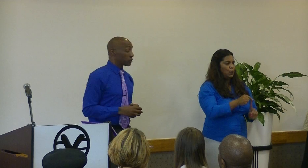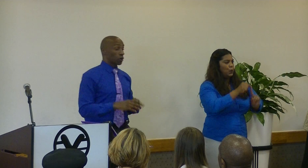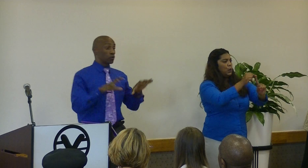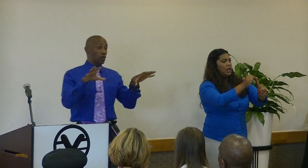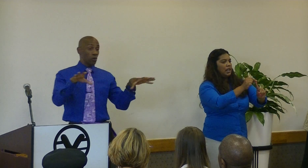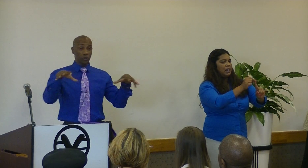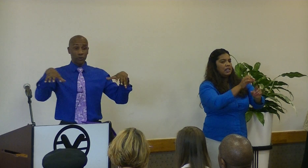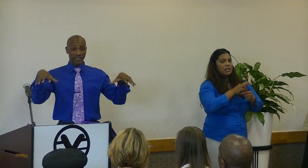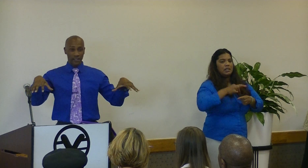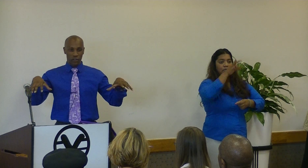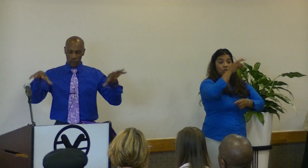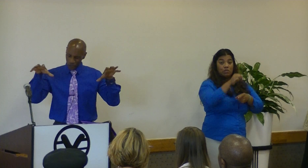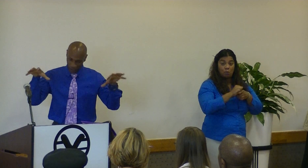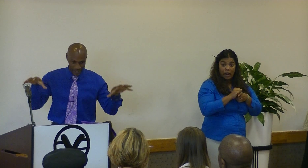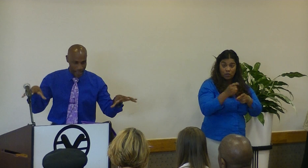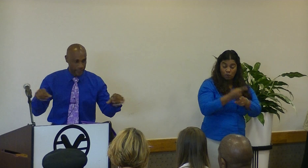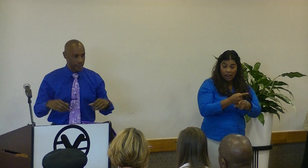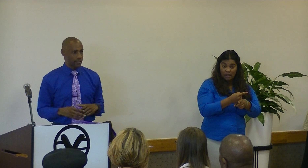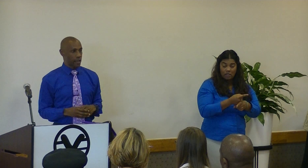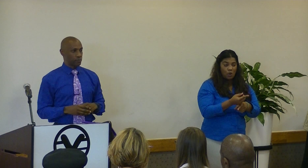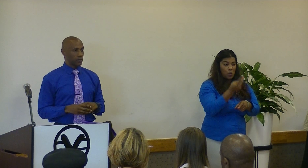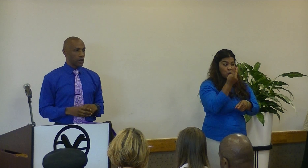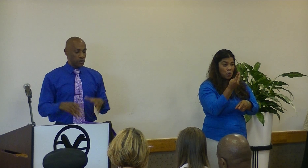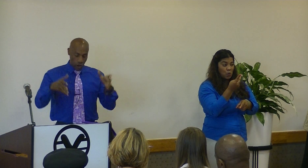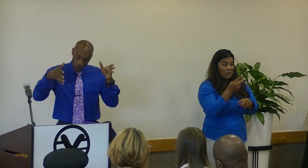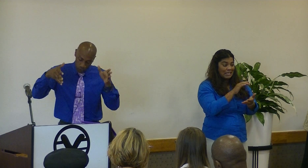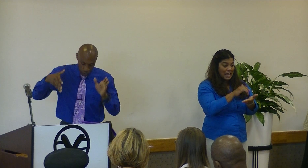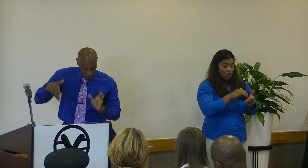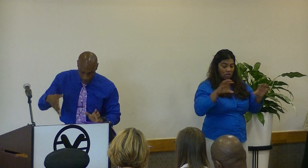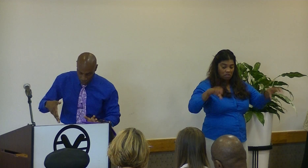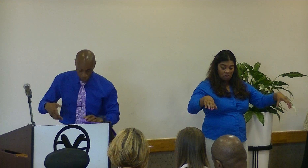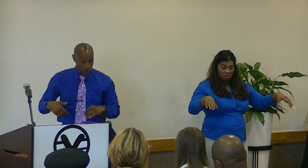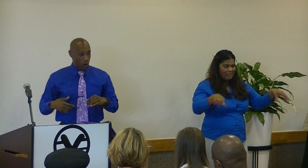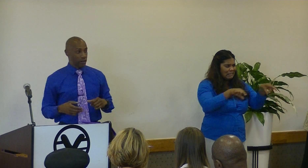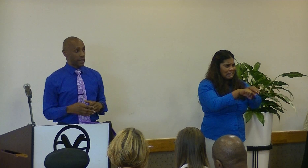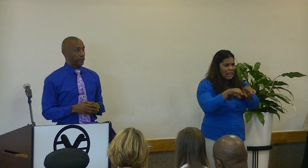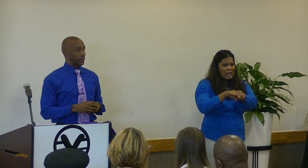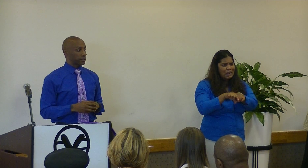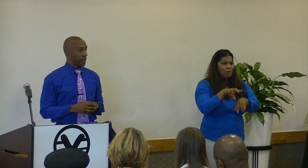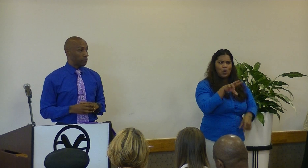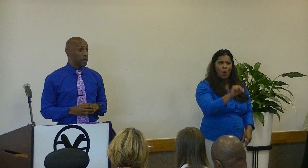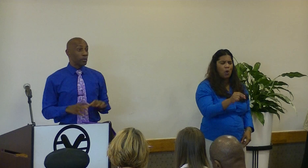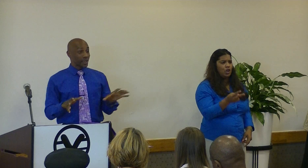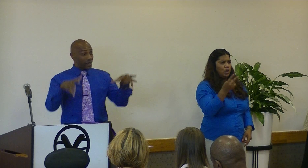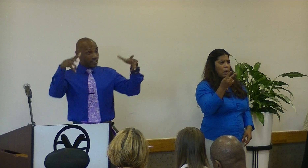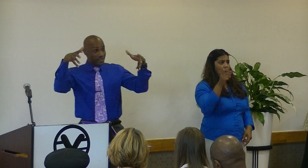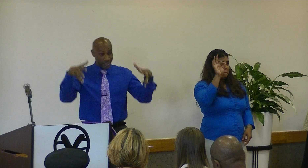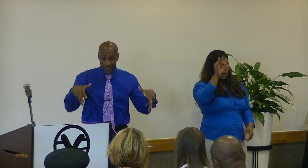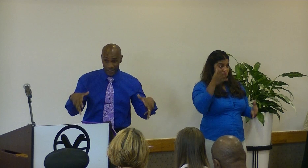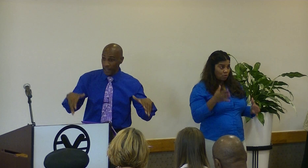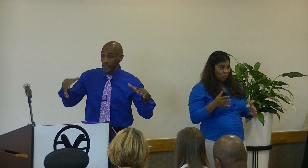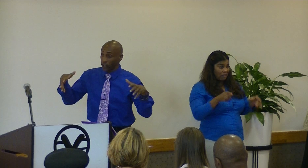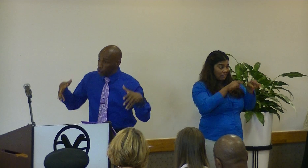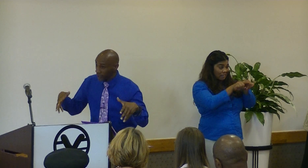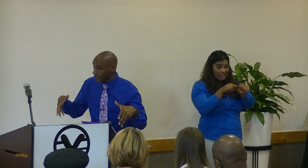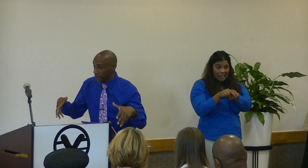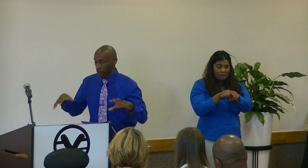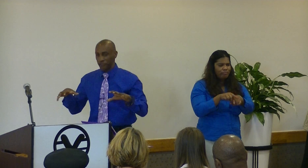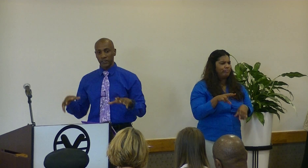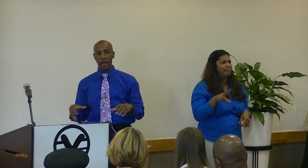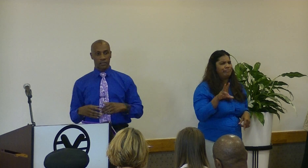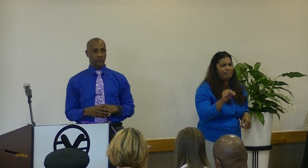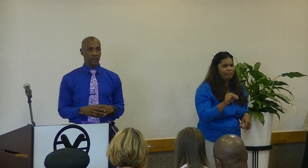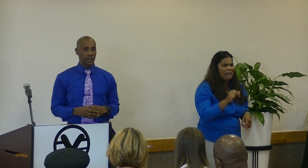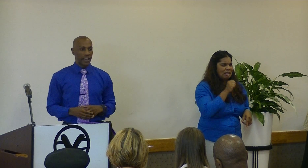practice. So no 2 centers look exactly the same. No 2 ministers are exactly the same. Because this is not a